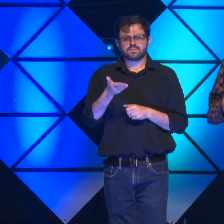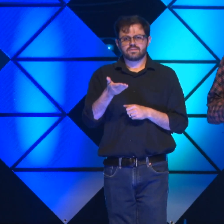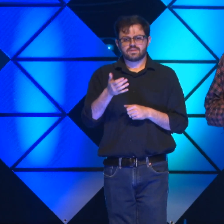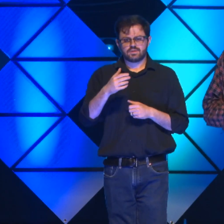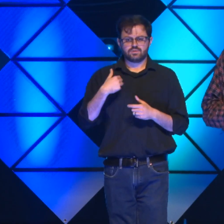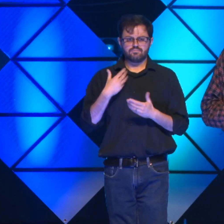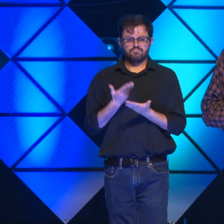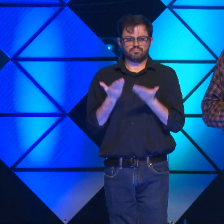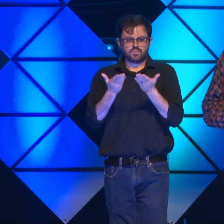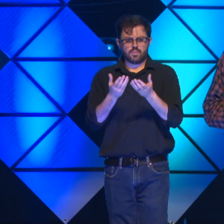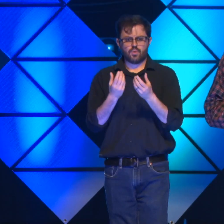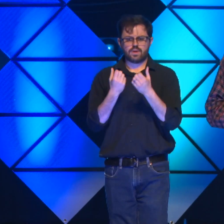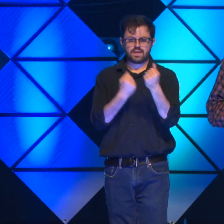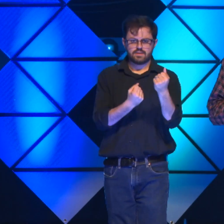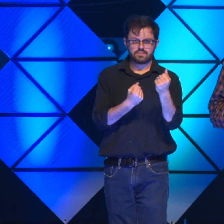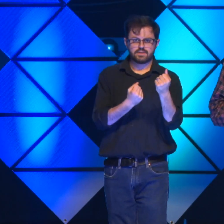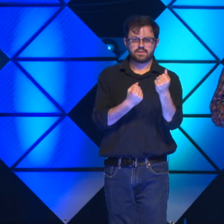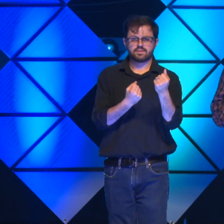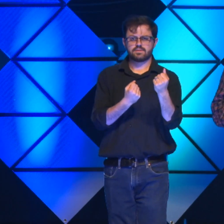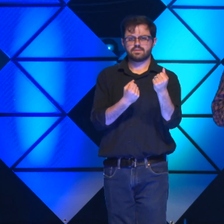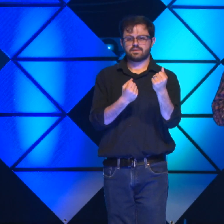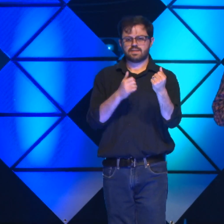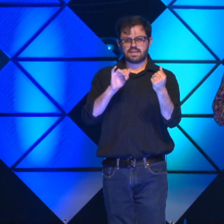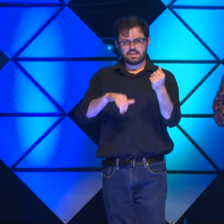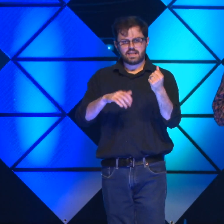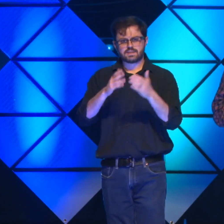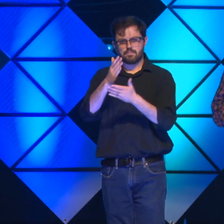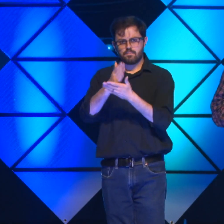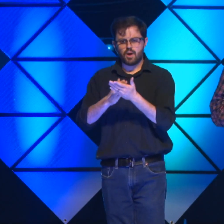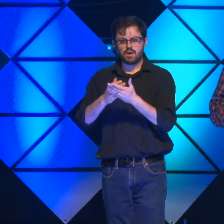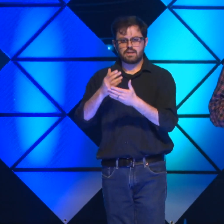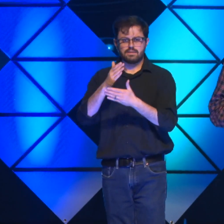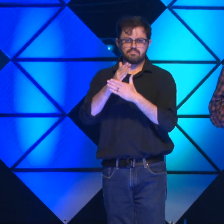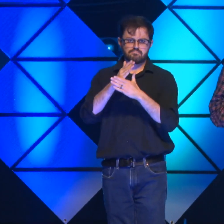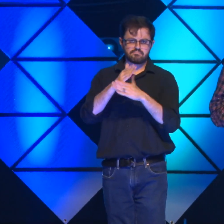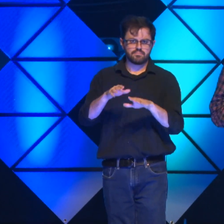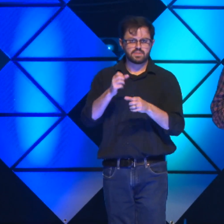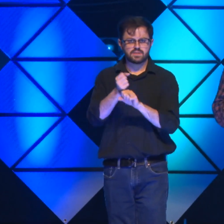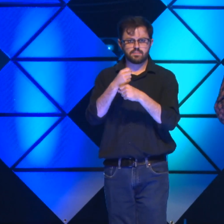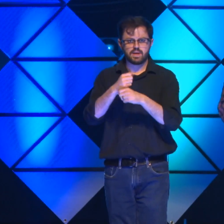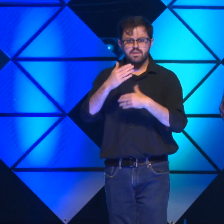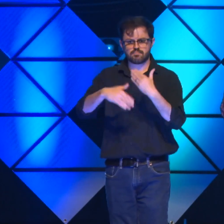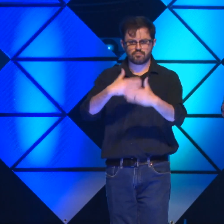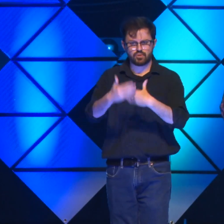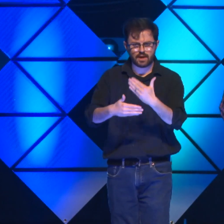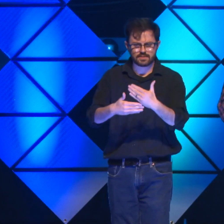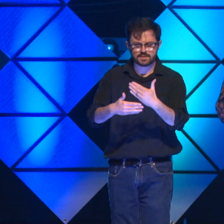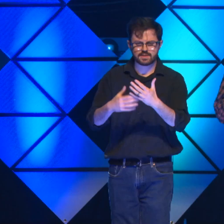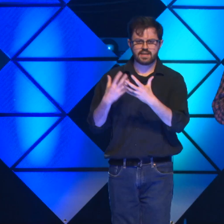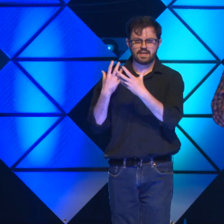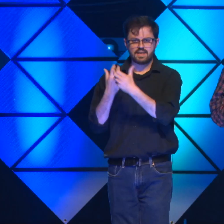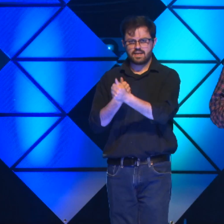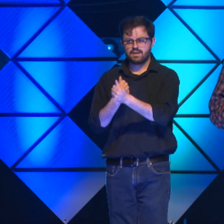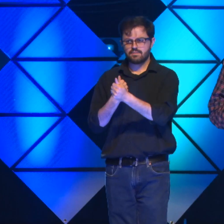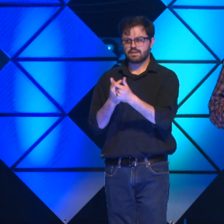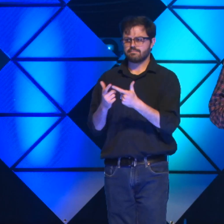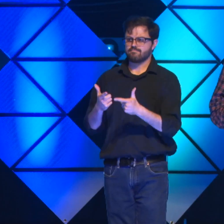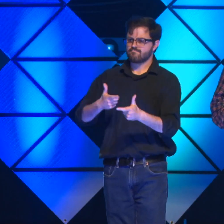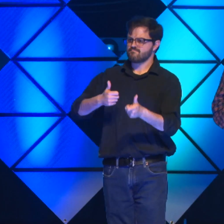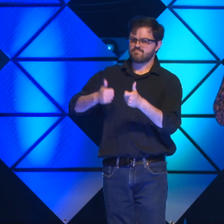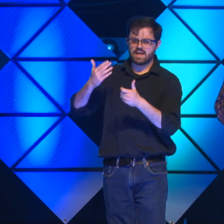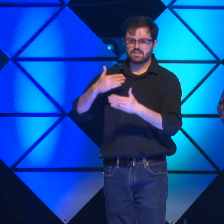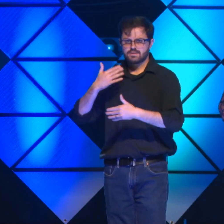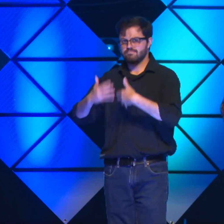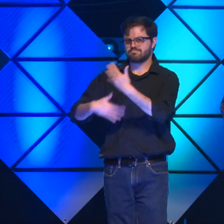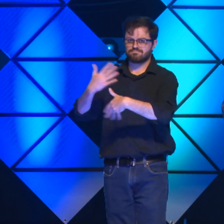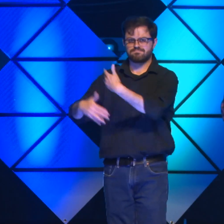is peacemaking. Healing is accelerated. When we transfer our healing,